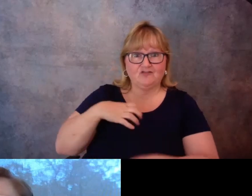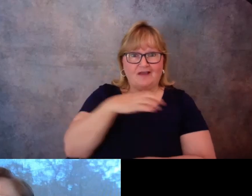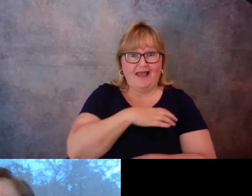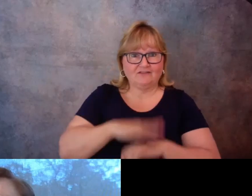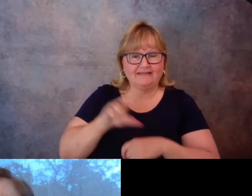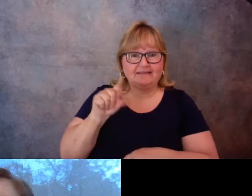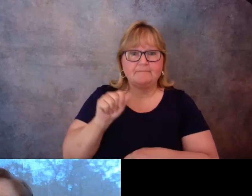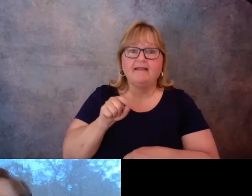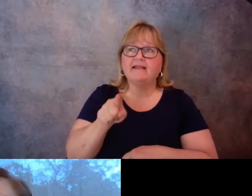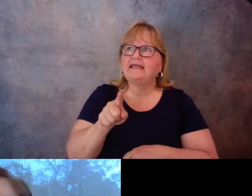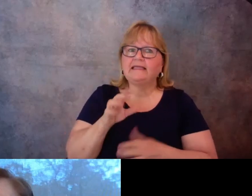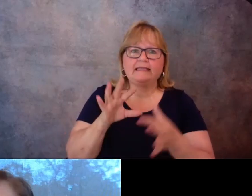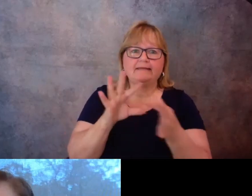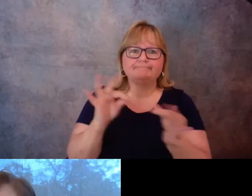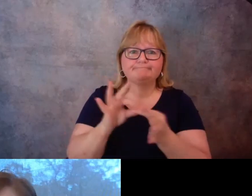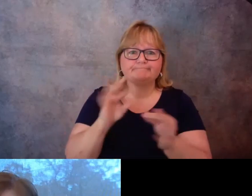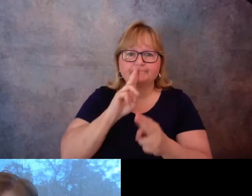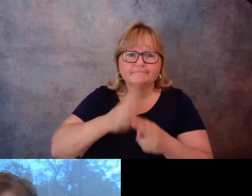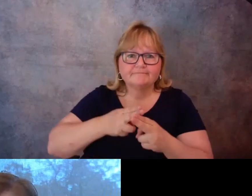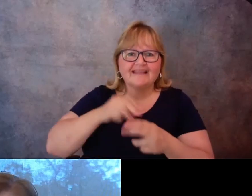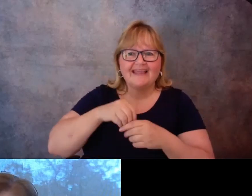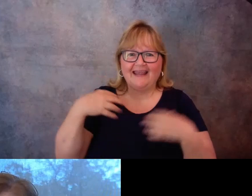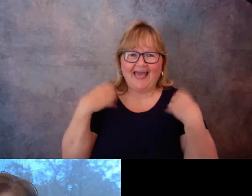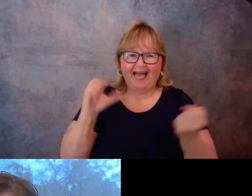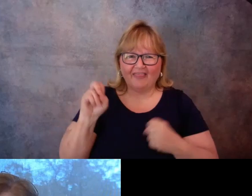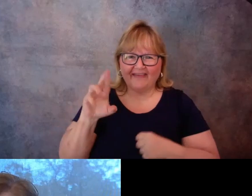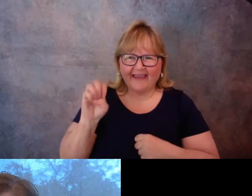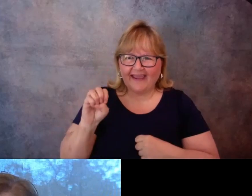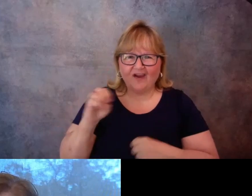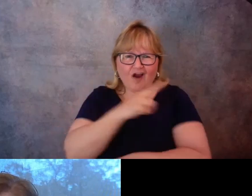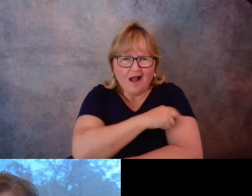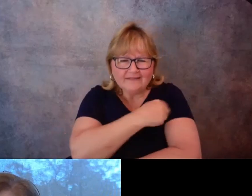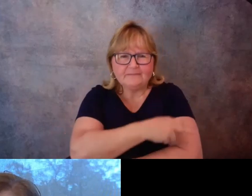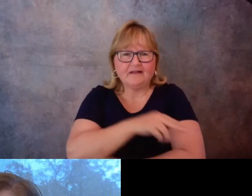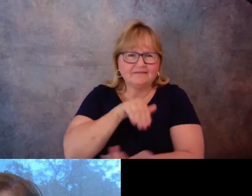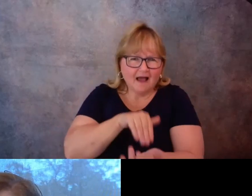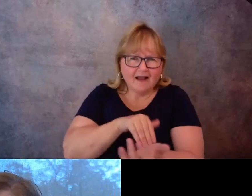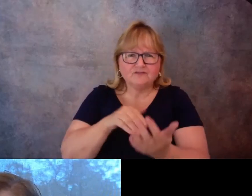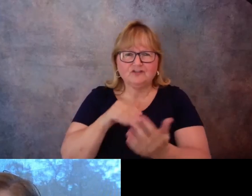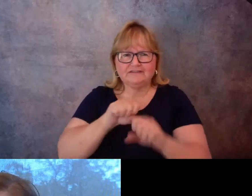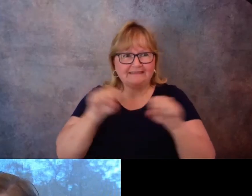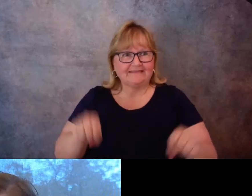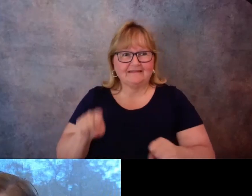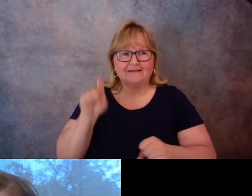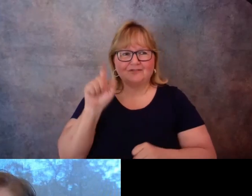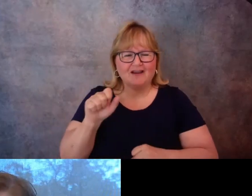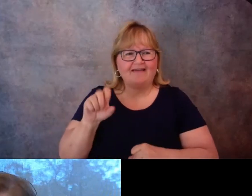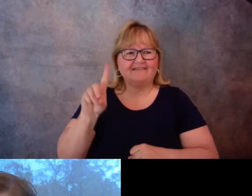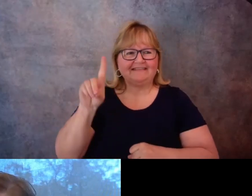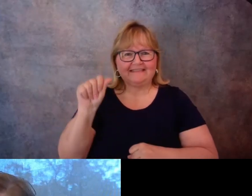about how within the healthcare system, there really needs to be disability,